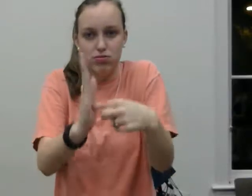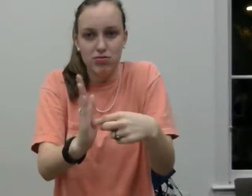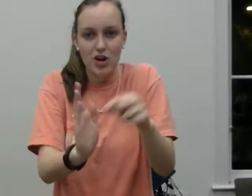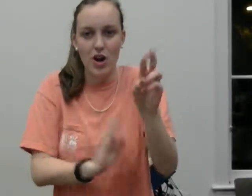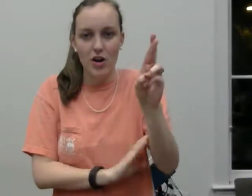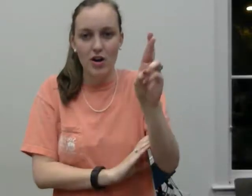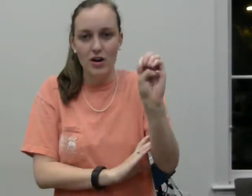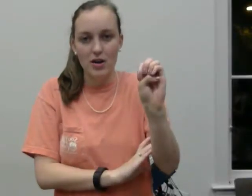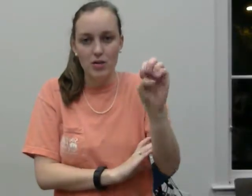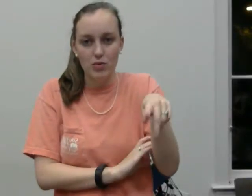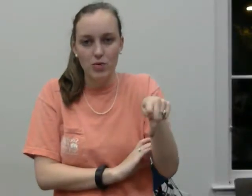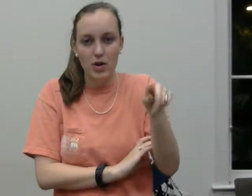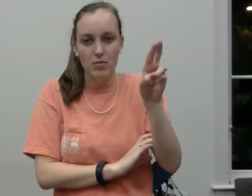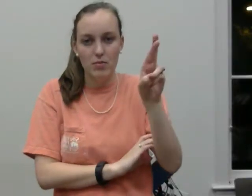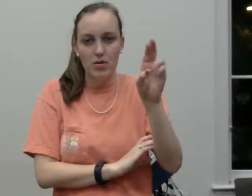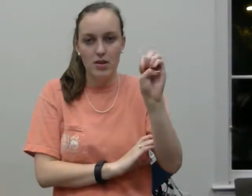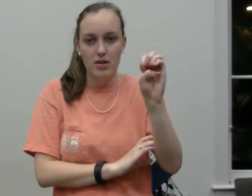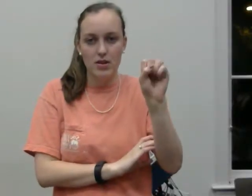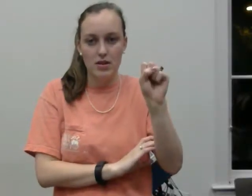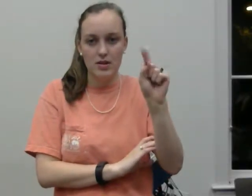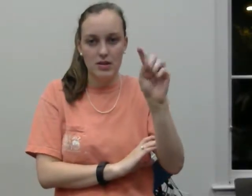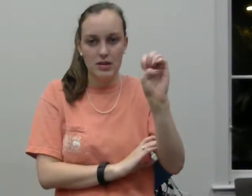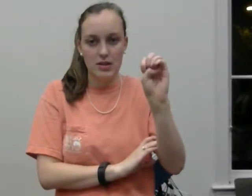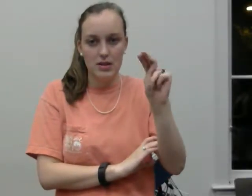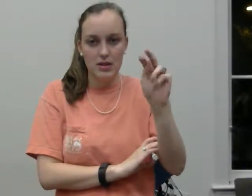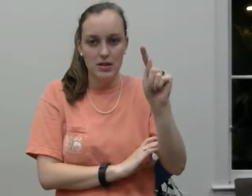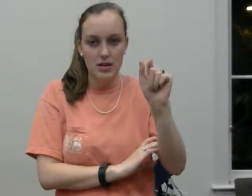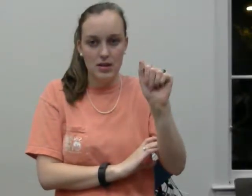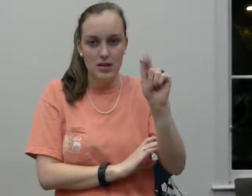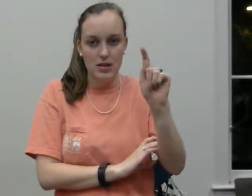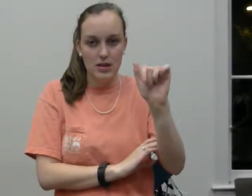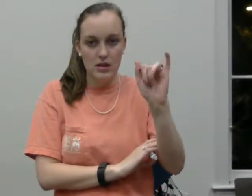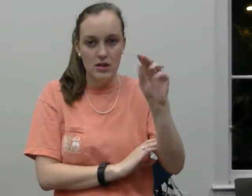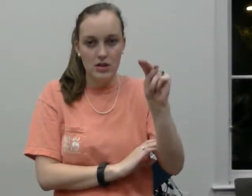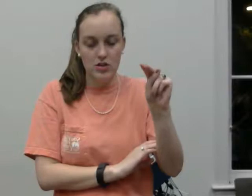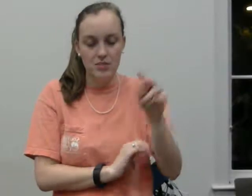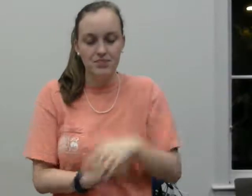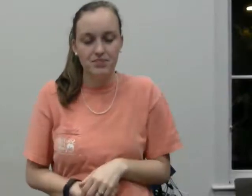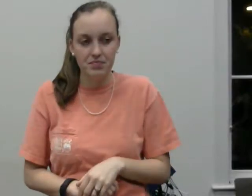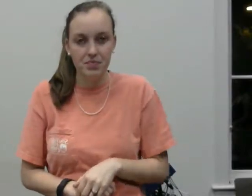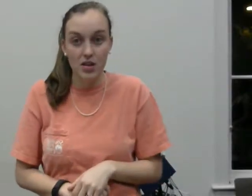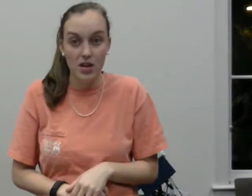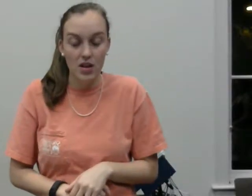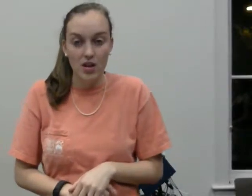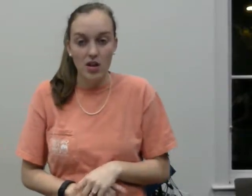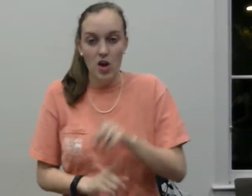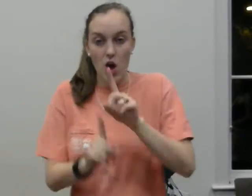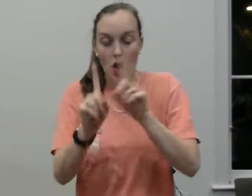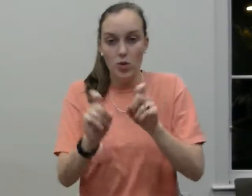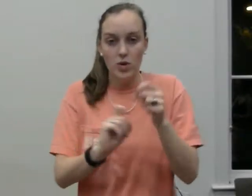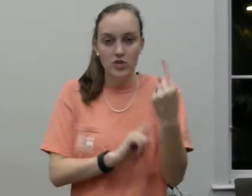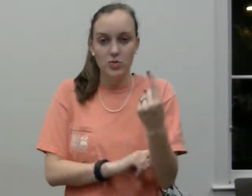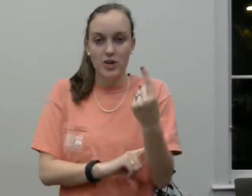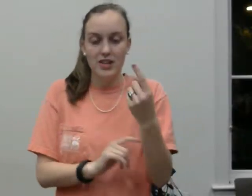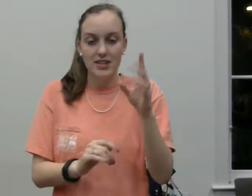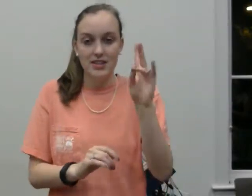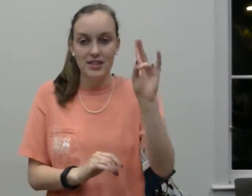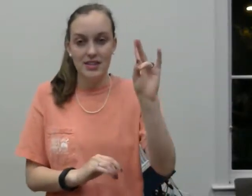that, go over some of the answers, and try and get you prepared for our assessment. The first question is in 1760, how would you describe the